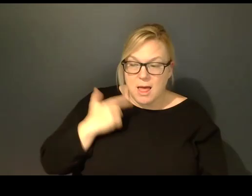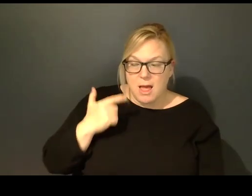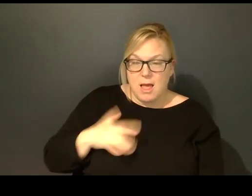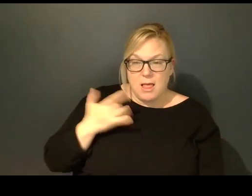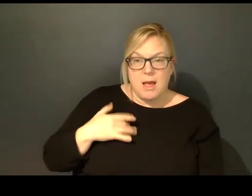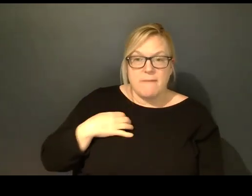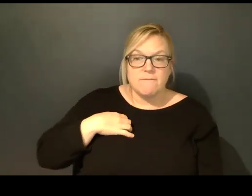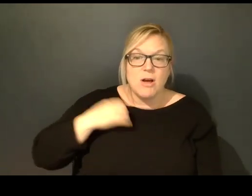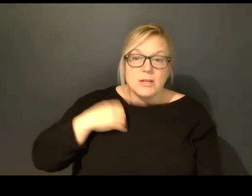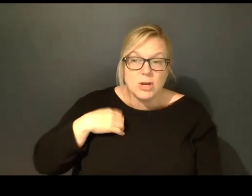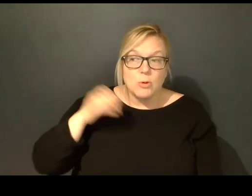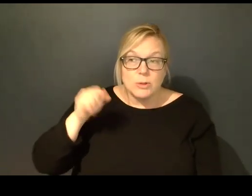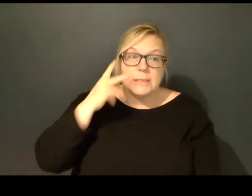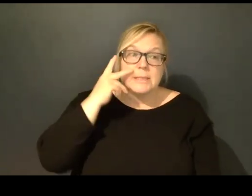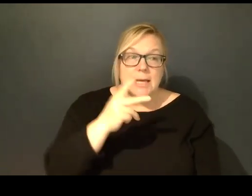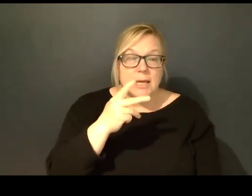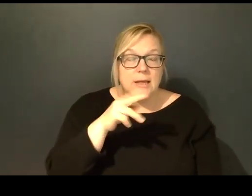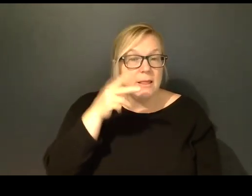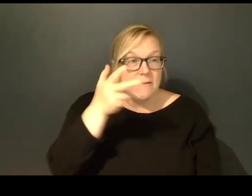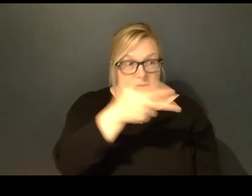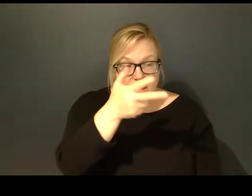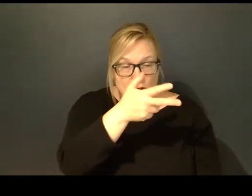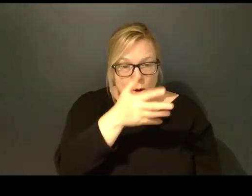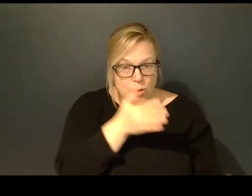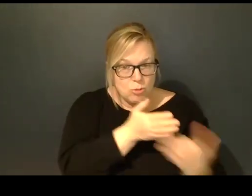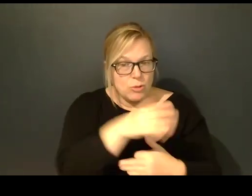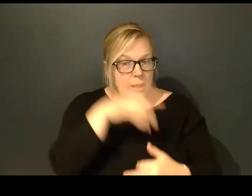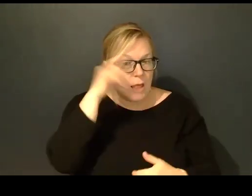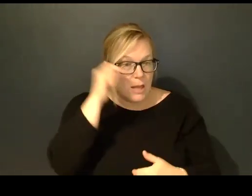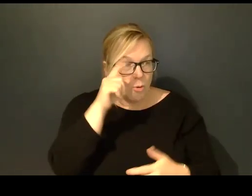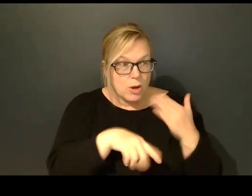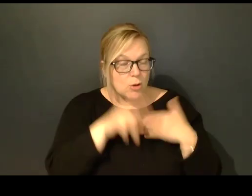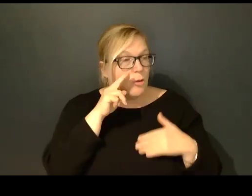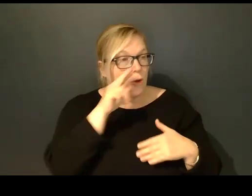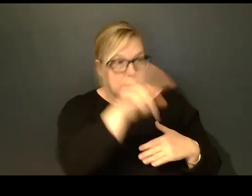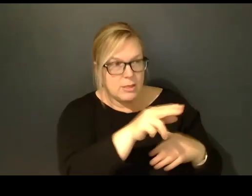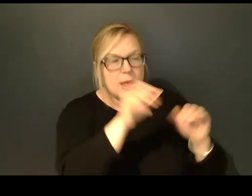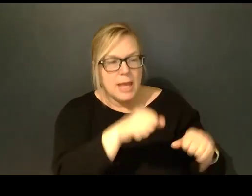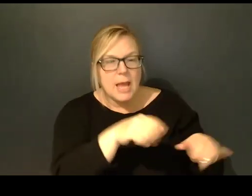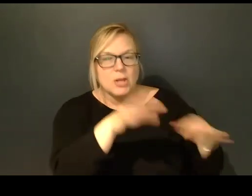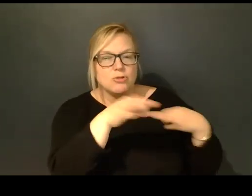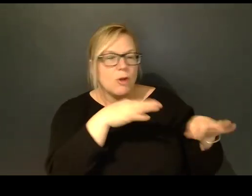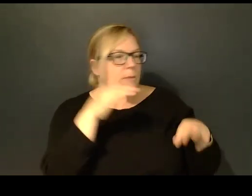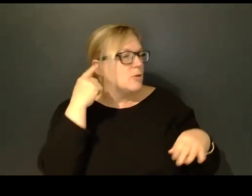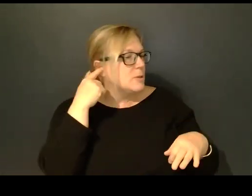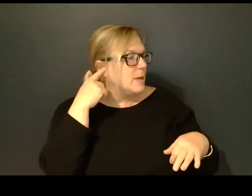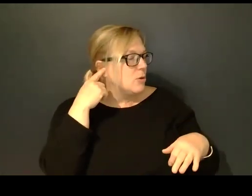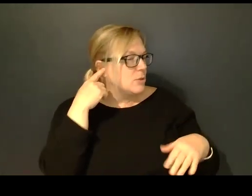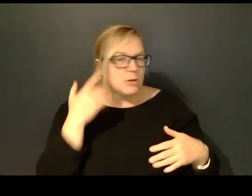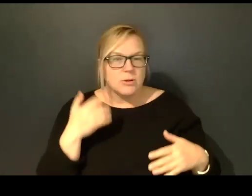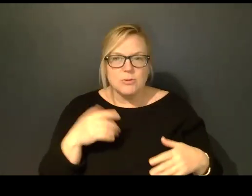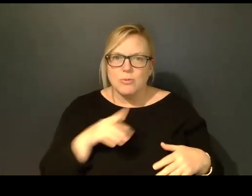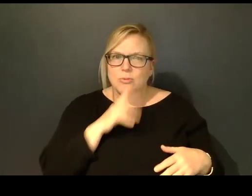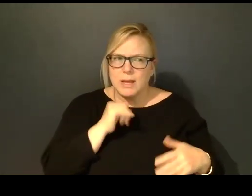the video that is coming through your glasses, so what you're looking at, and then they can describe it through the speakers on your ear. So it's